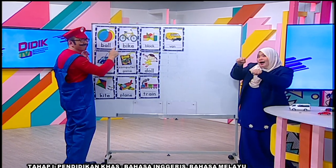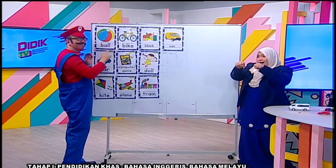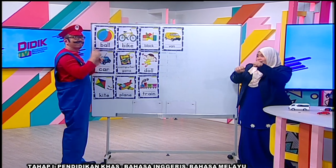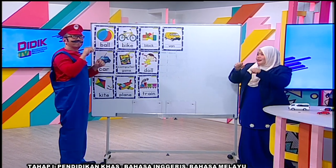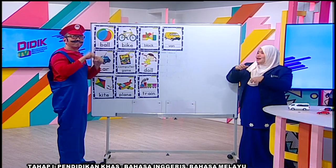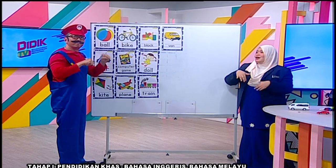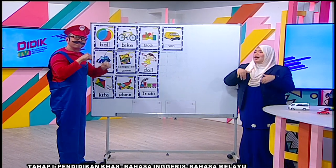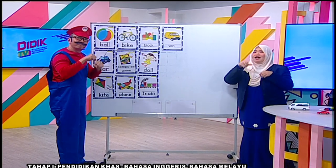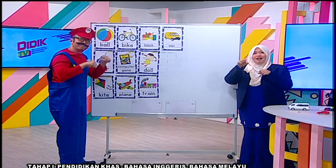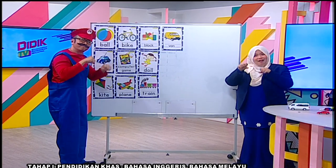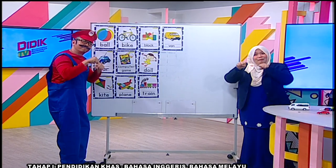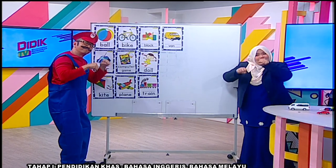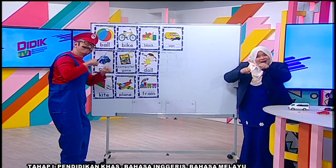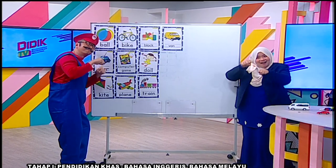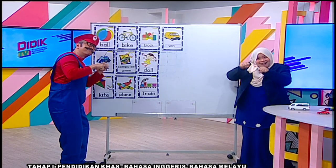Bye.